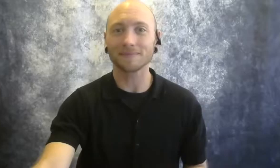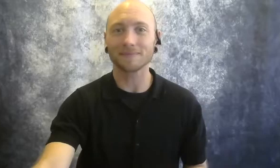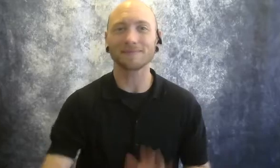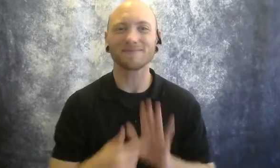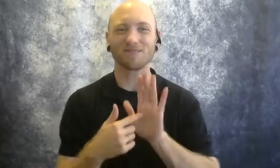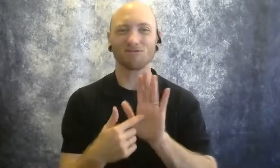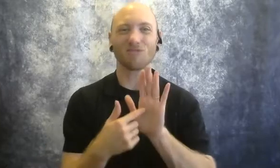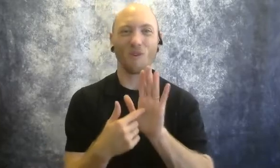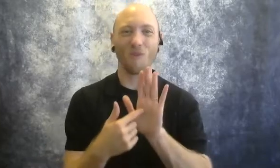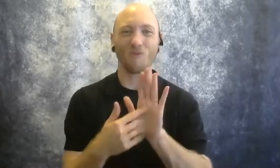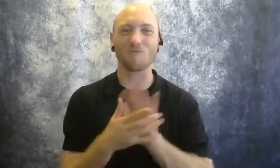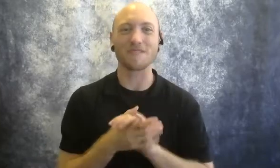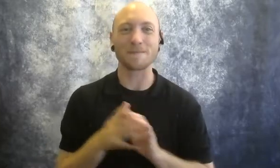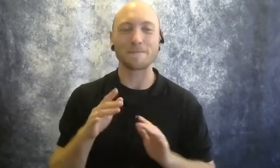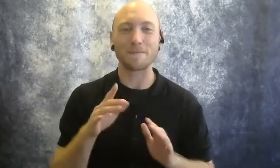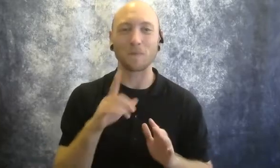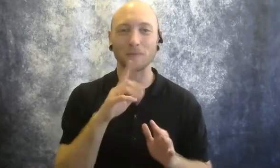know, I'm going to show you something here that